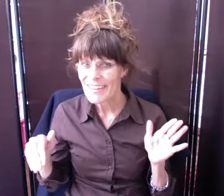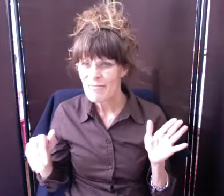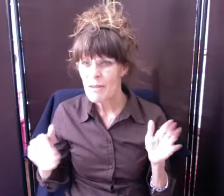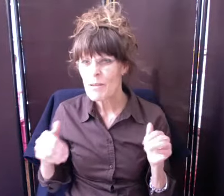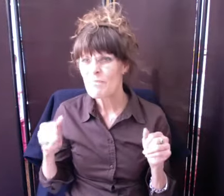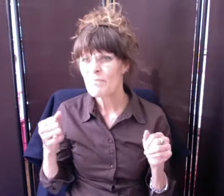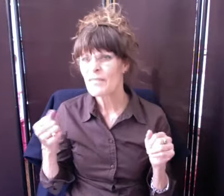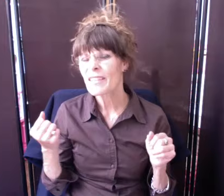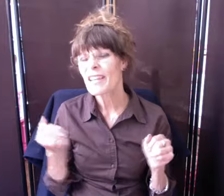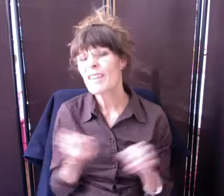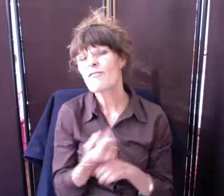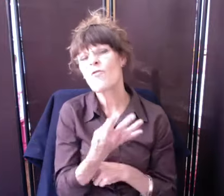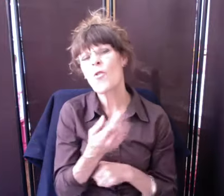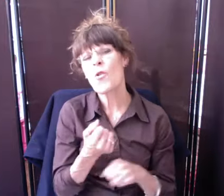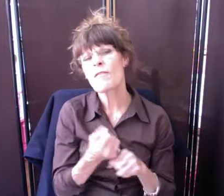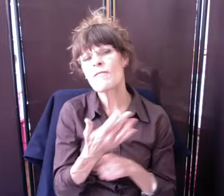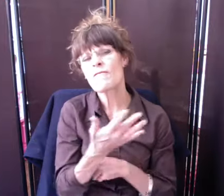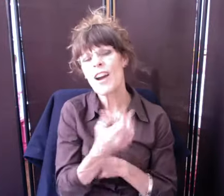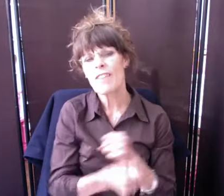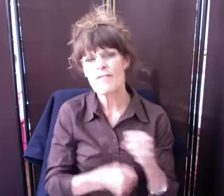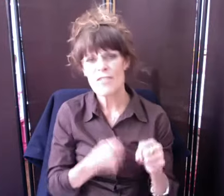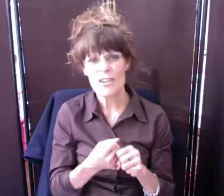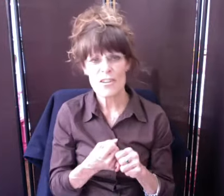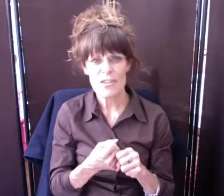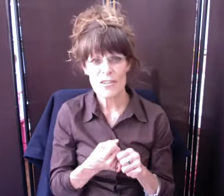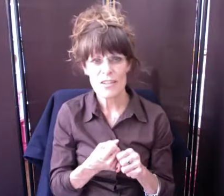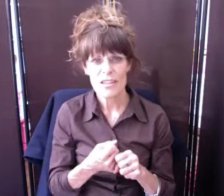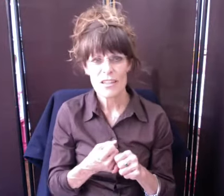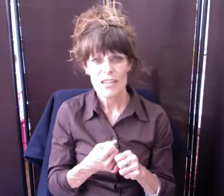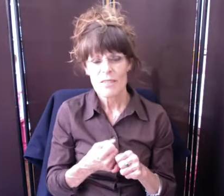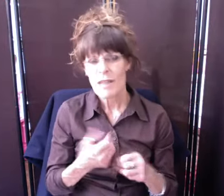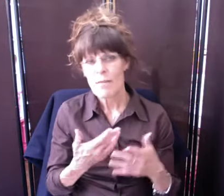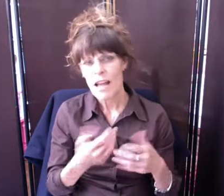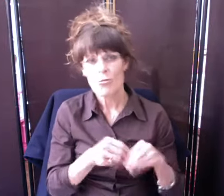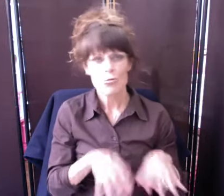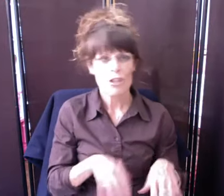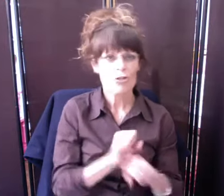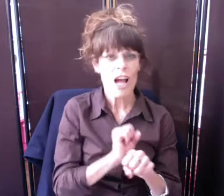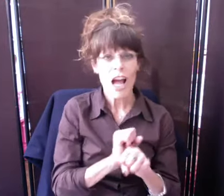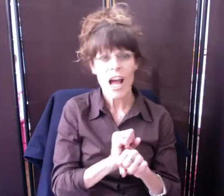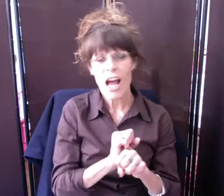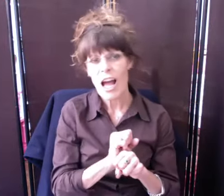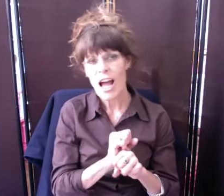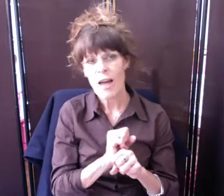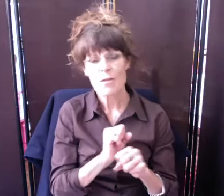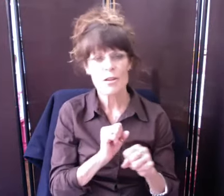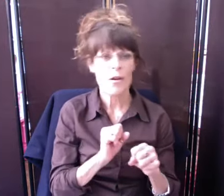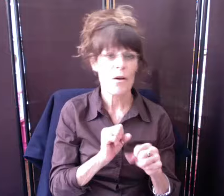emotional sobriety, and sometimes physical, like what's happening. I'm losing a job, losing a relationship, money, no money. So I have this up